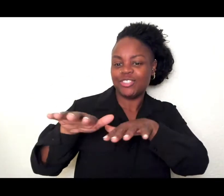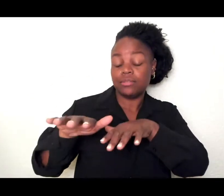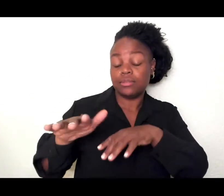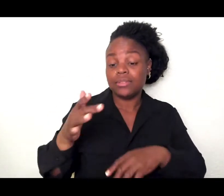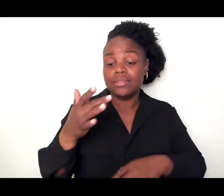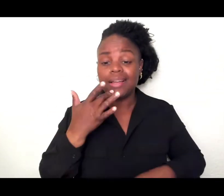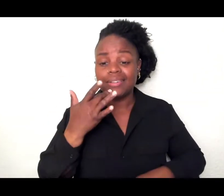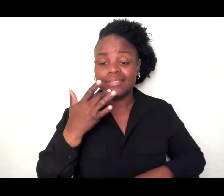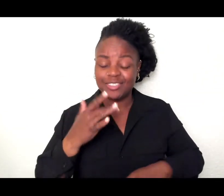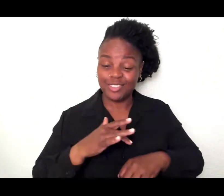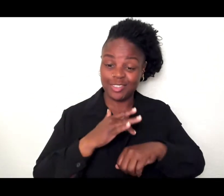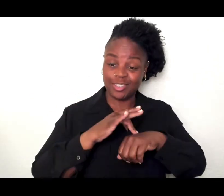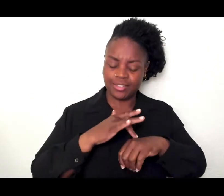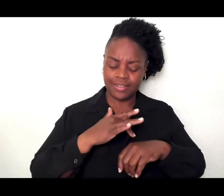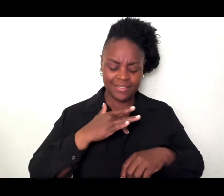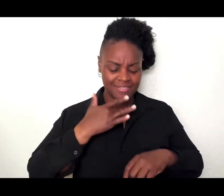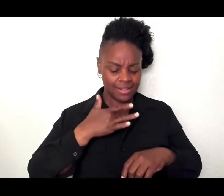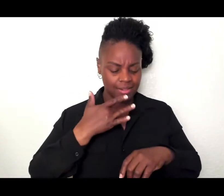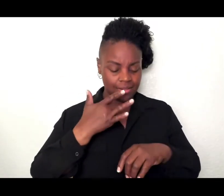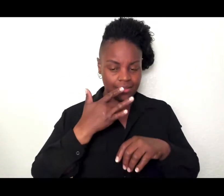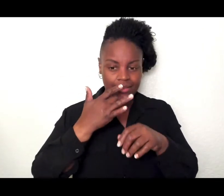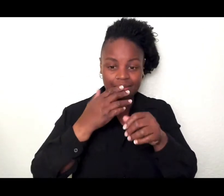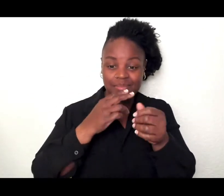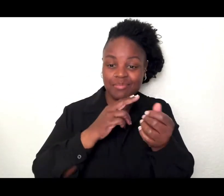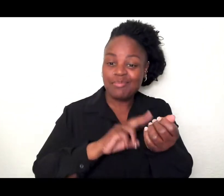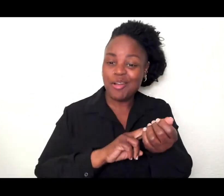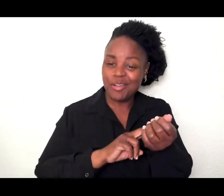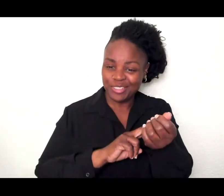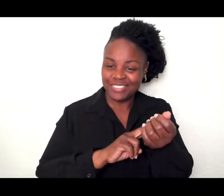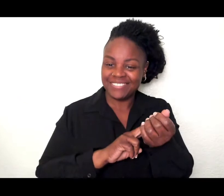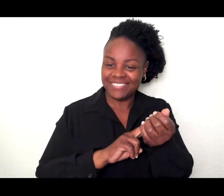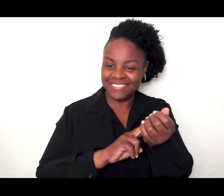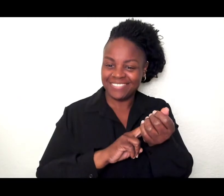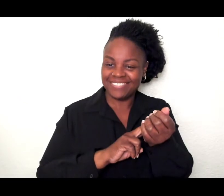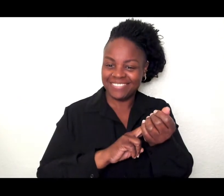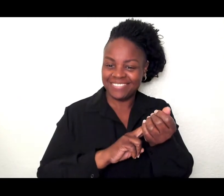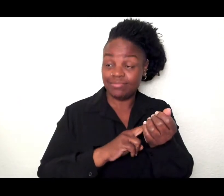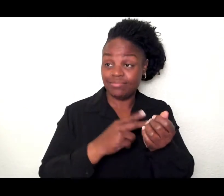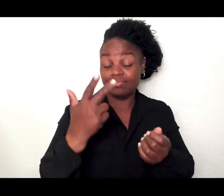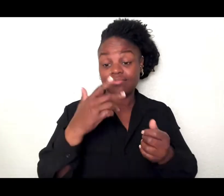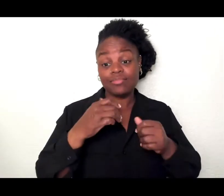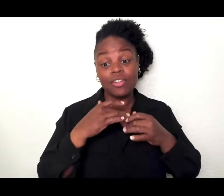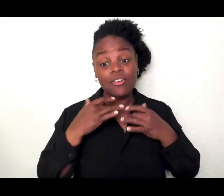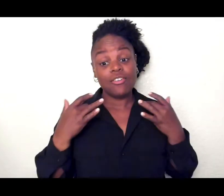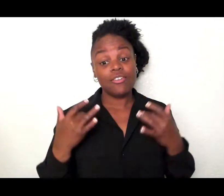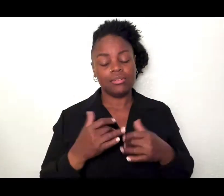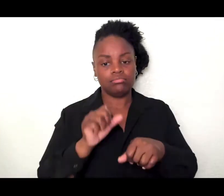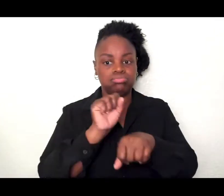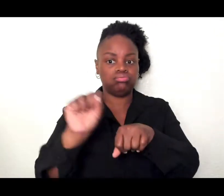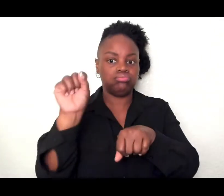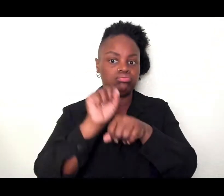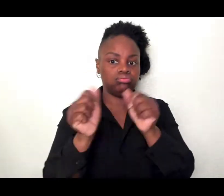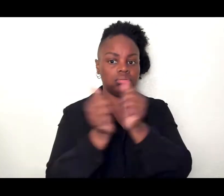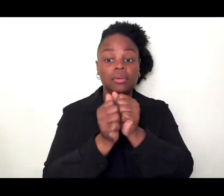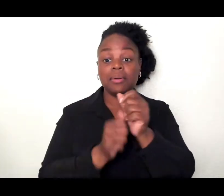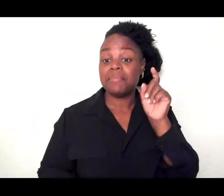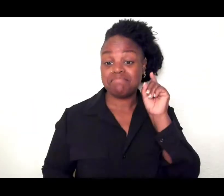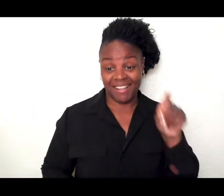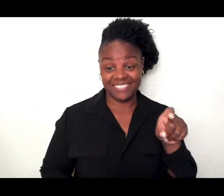To taste, touch, feel, pulse, all 3 hearts must work